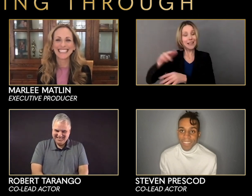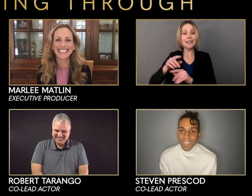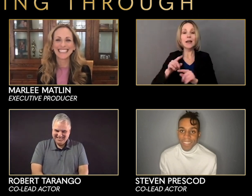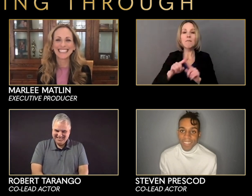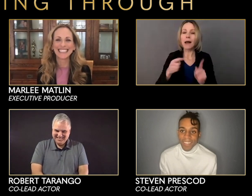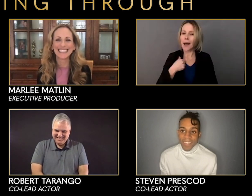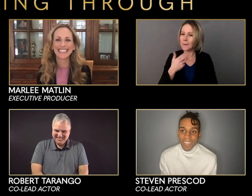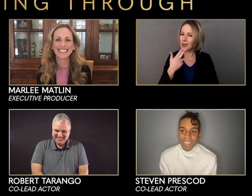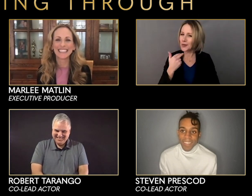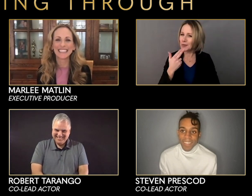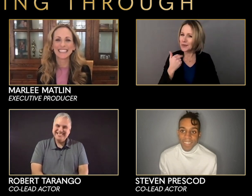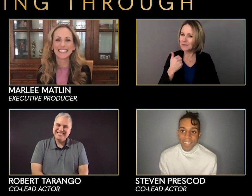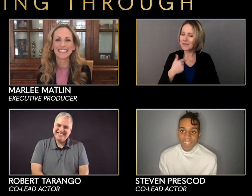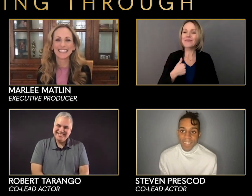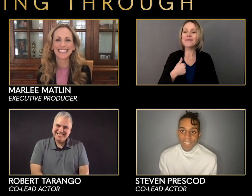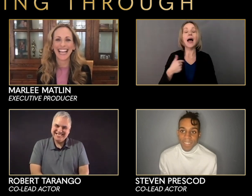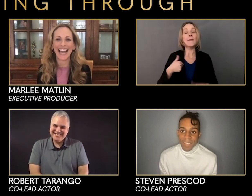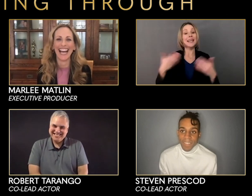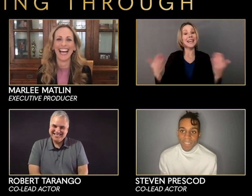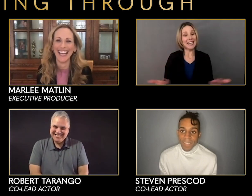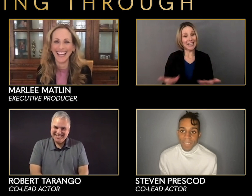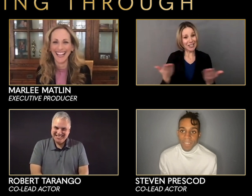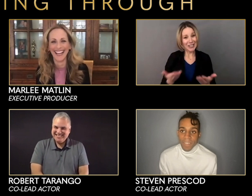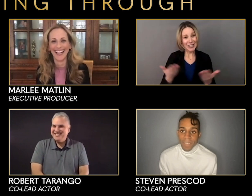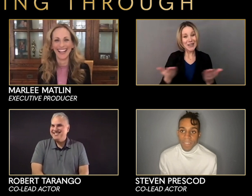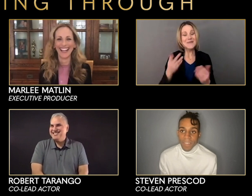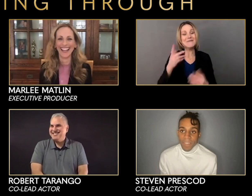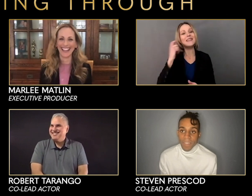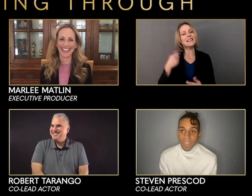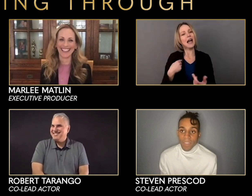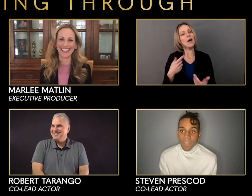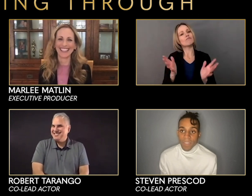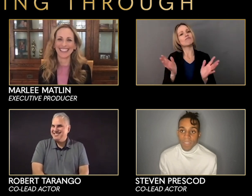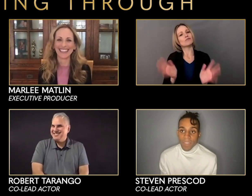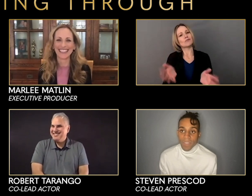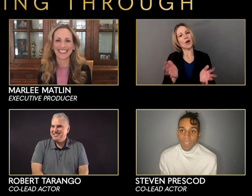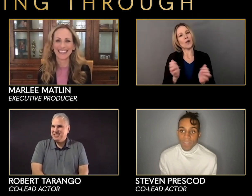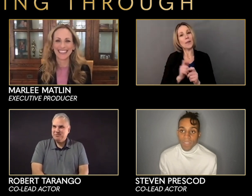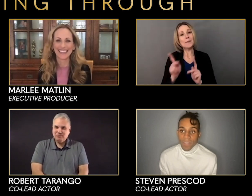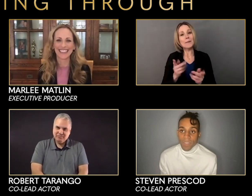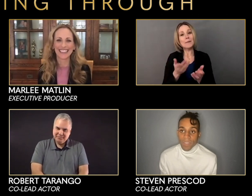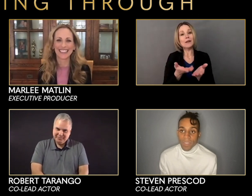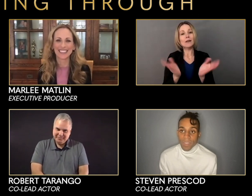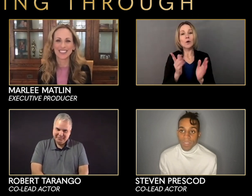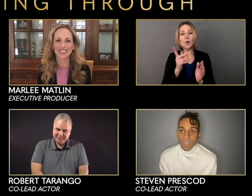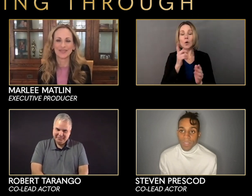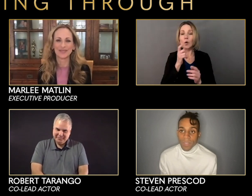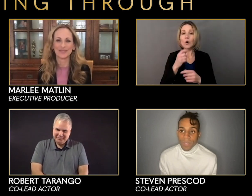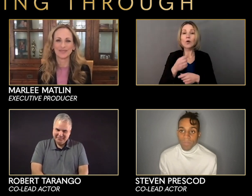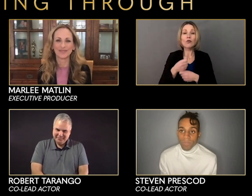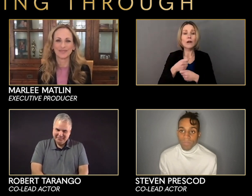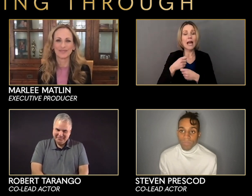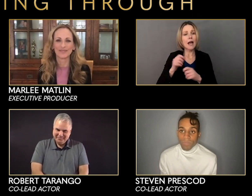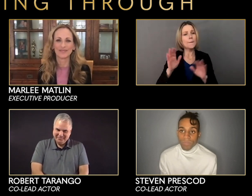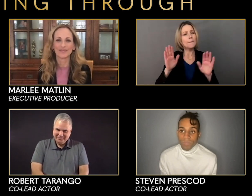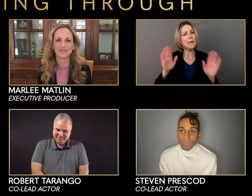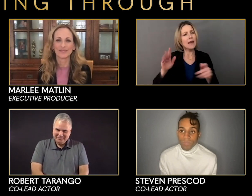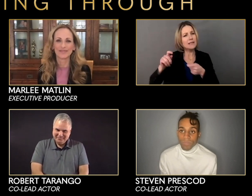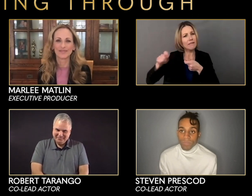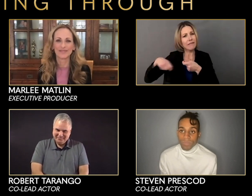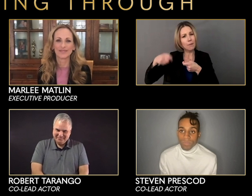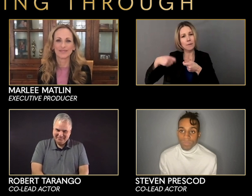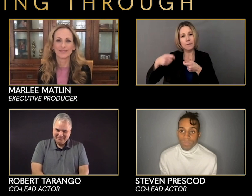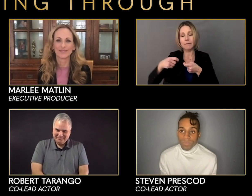because I'm talking with the folks who've made an amazing film called Feeling Through. And I just want to tell